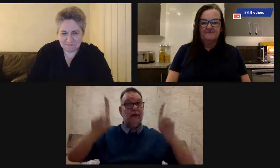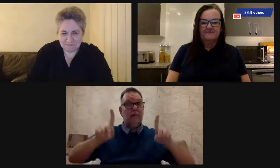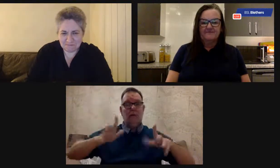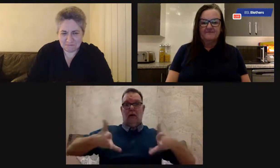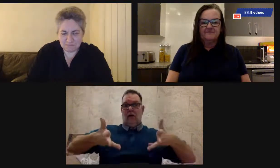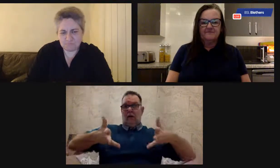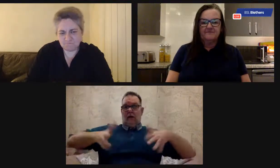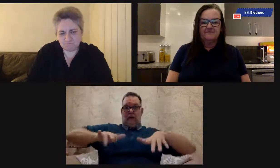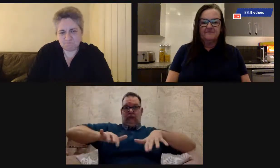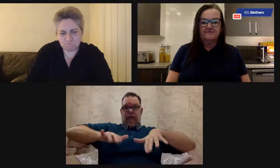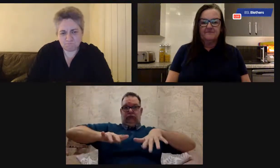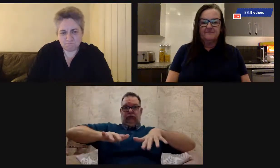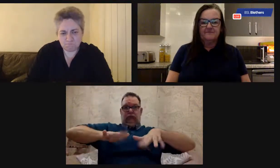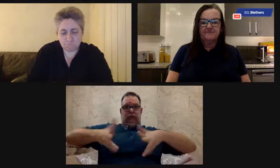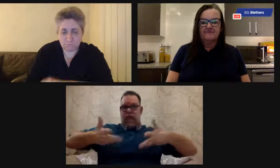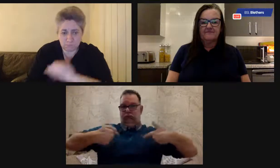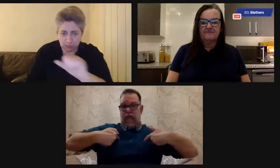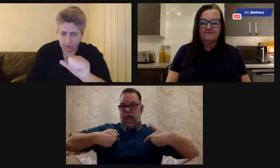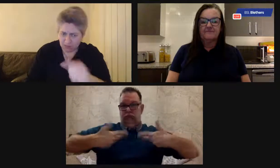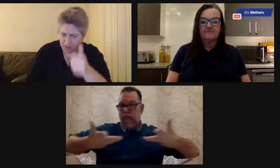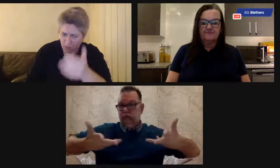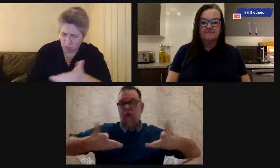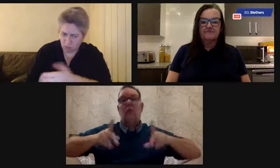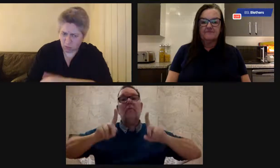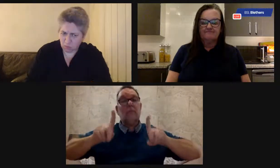how technology change. We get sort of